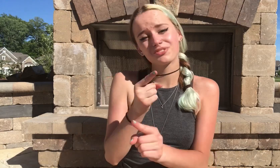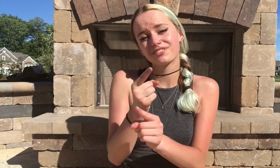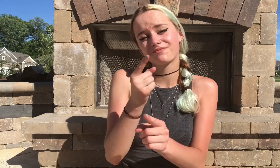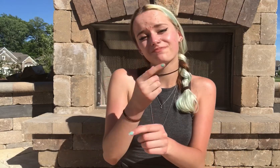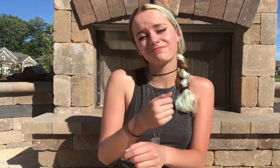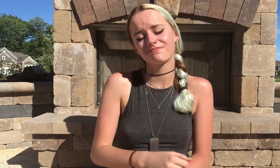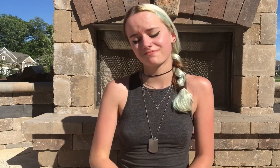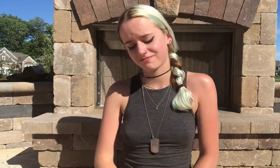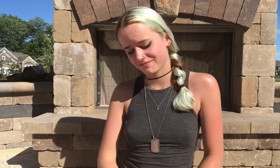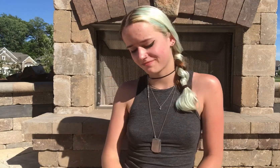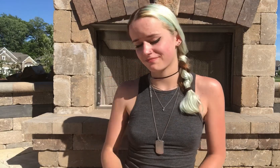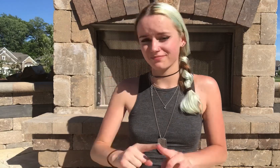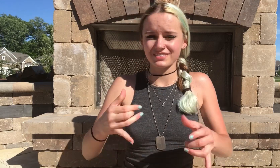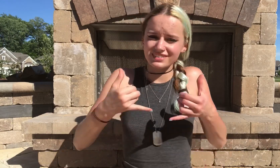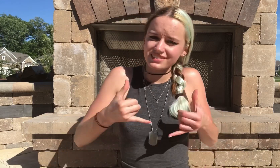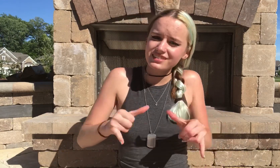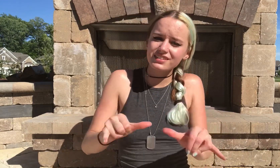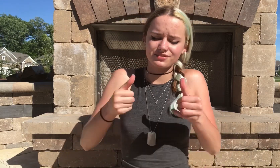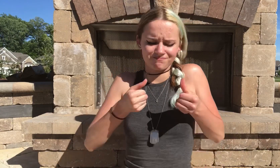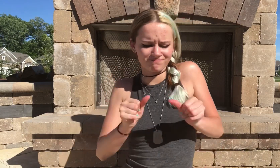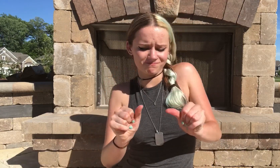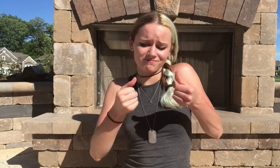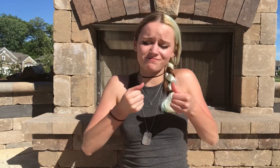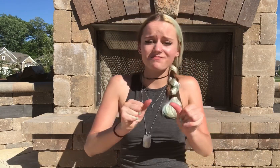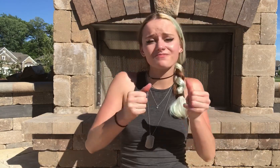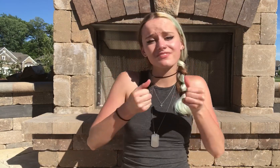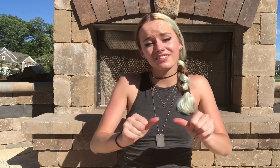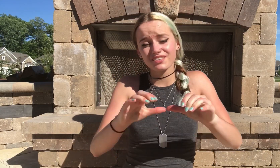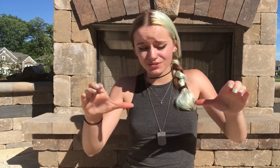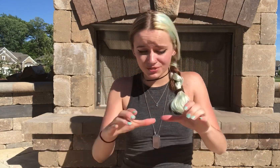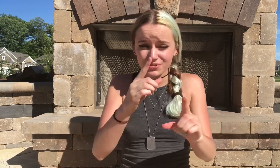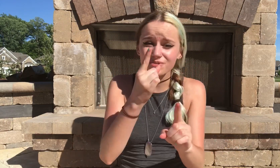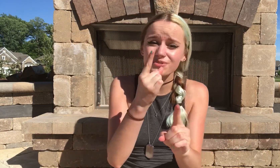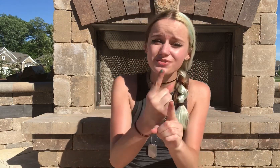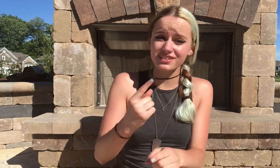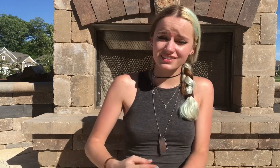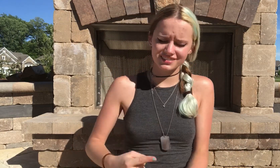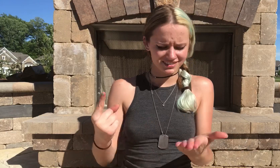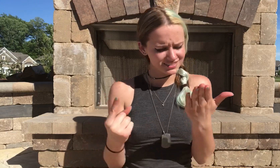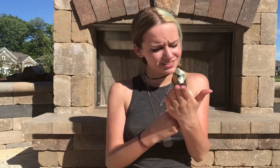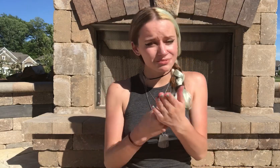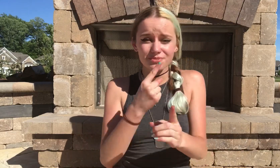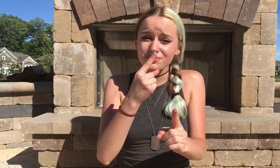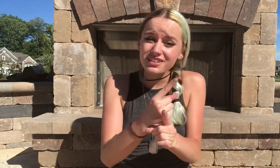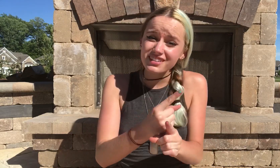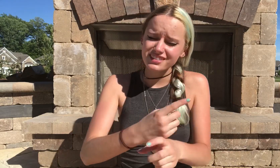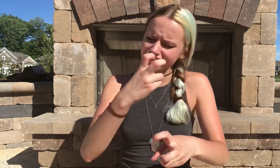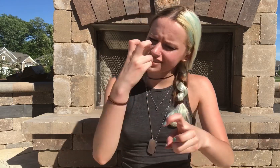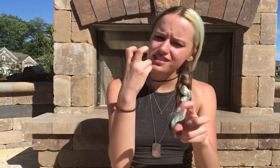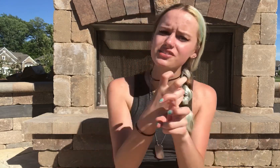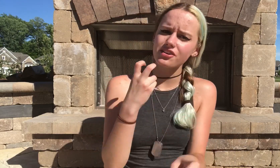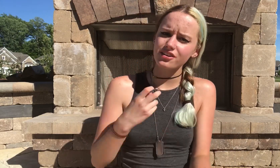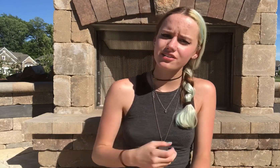right, but I still keep on trying To do the right thing, sometimes the right thing is hard